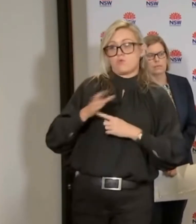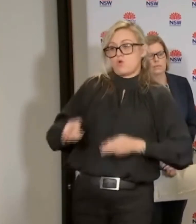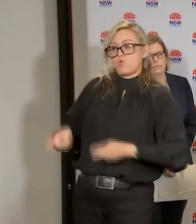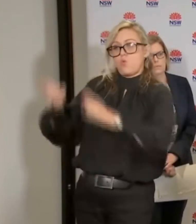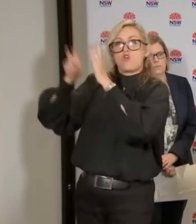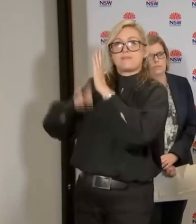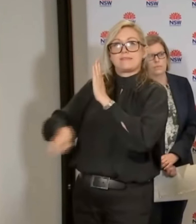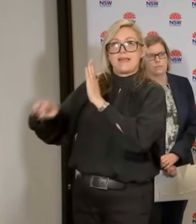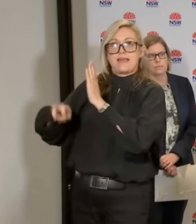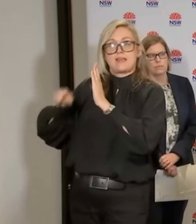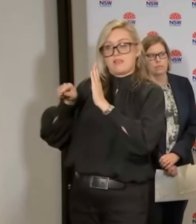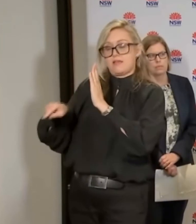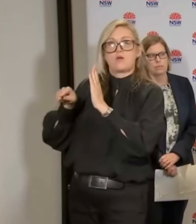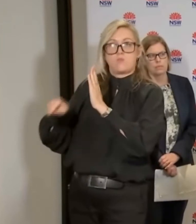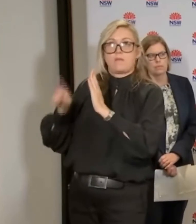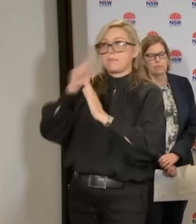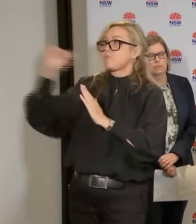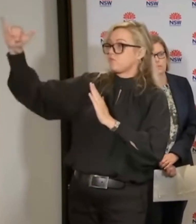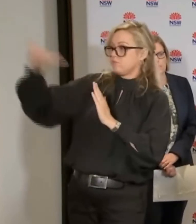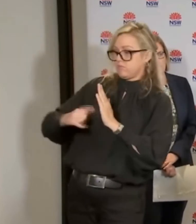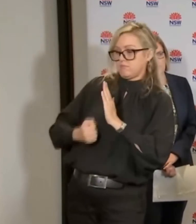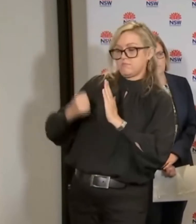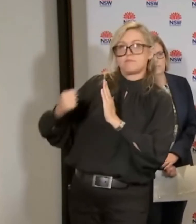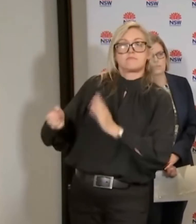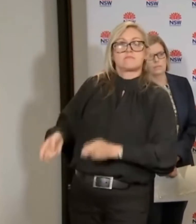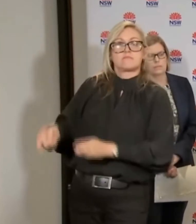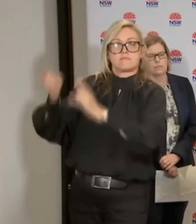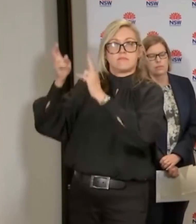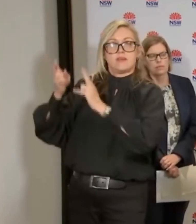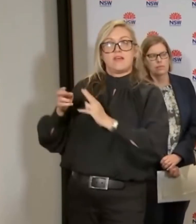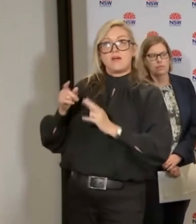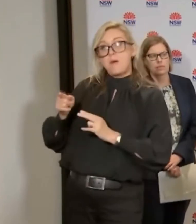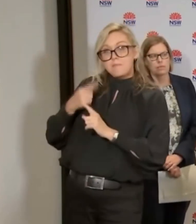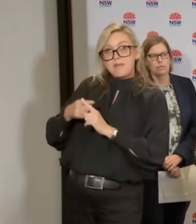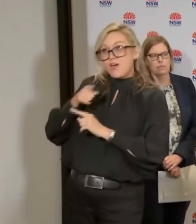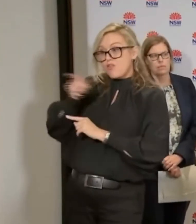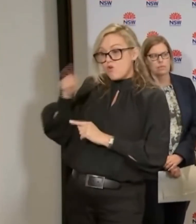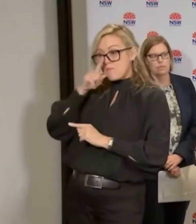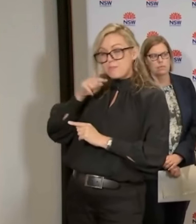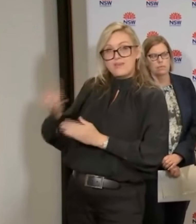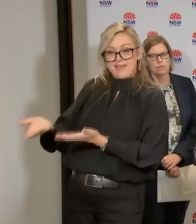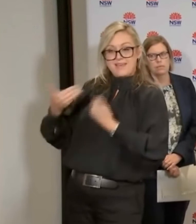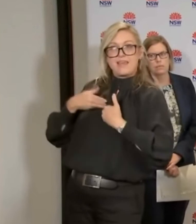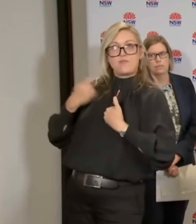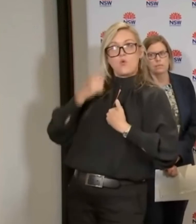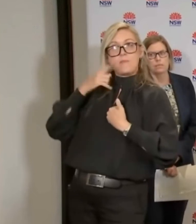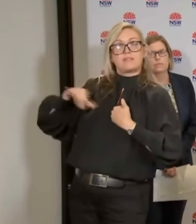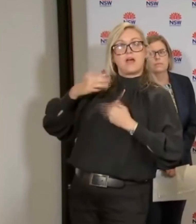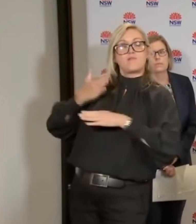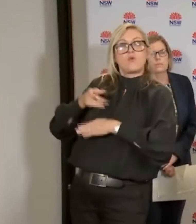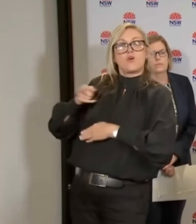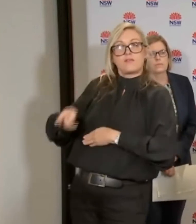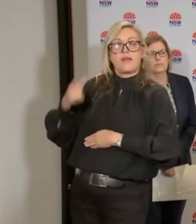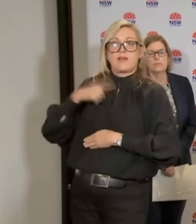in and around that system is vaccinated, well, obviously the risk is massively reduced. And that's why we're easing